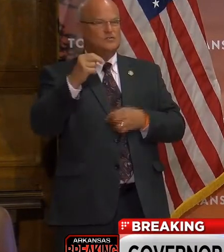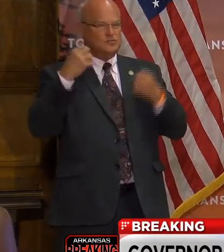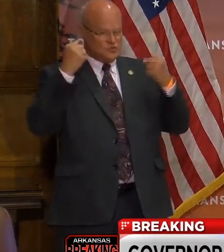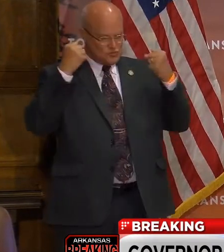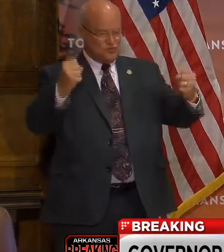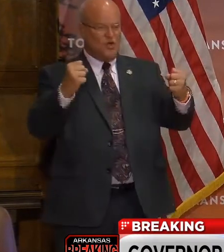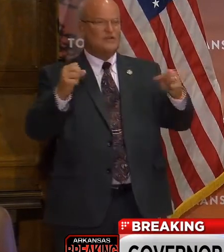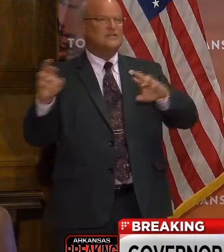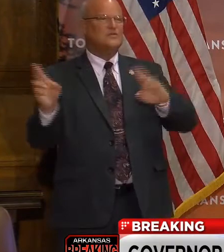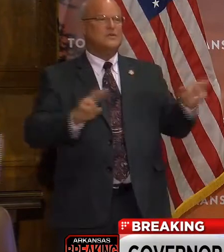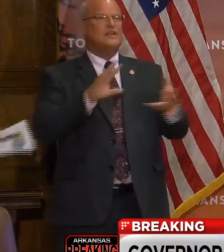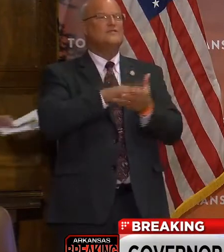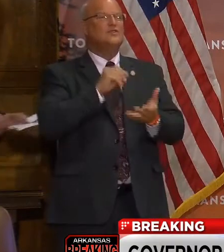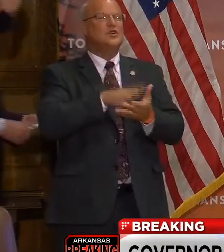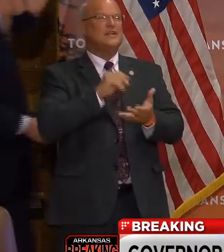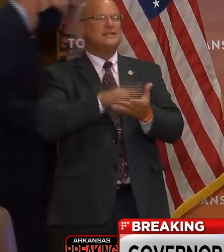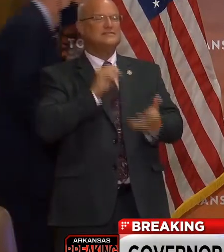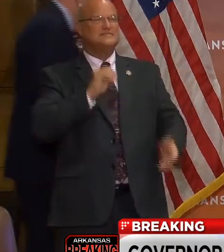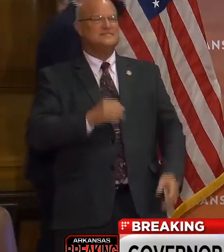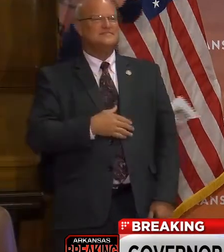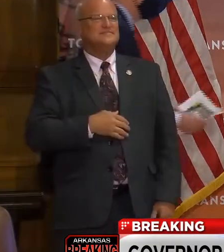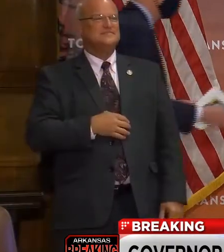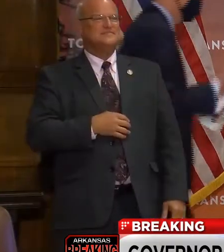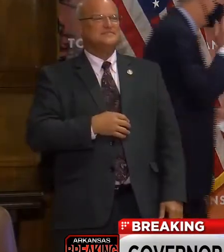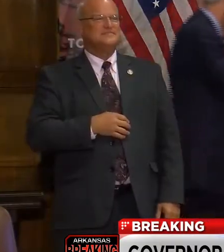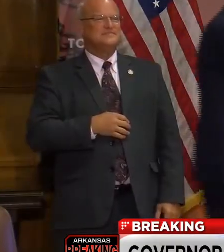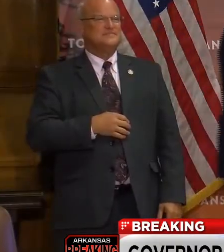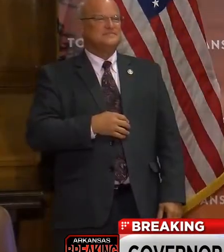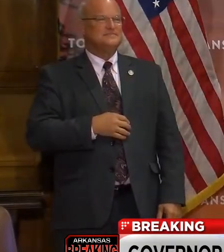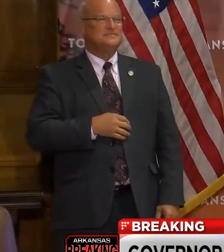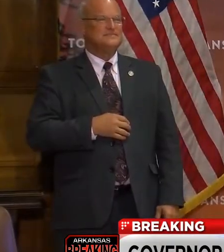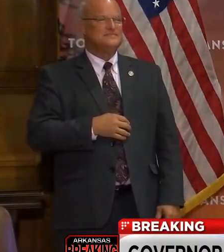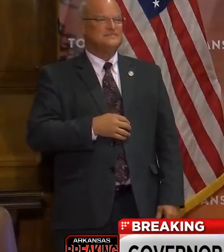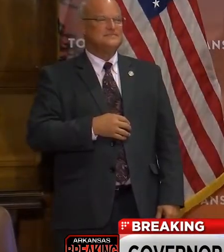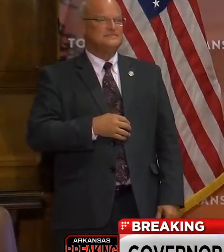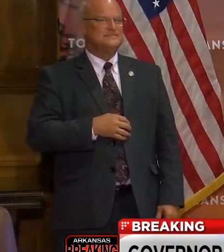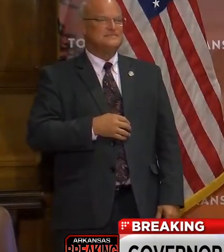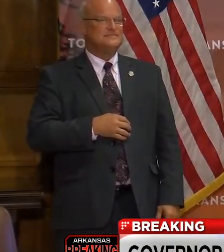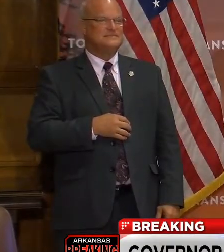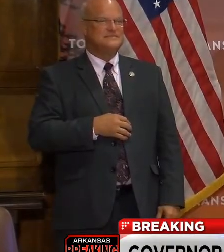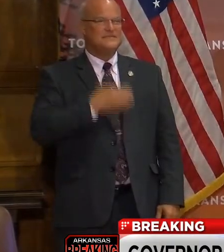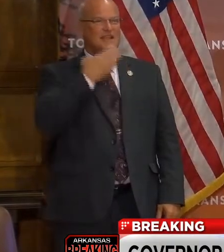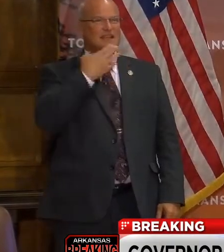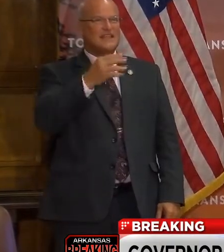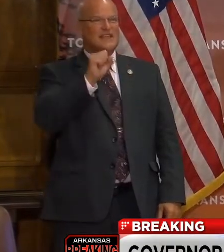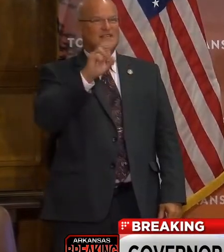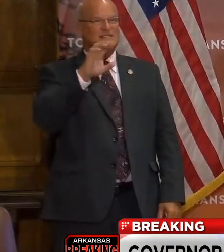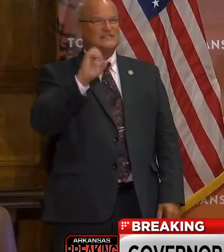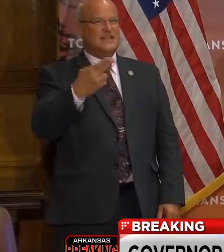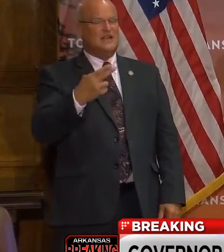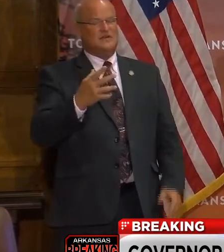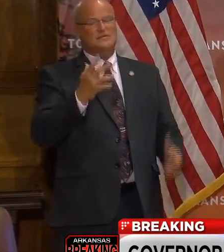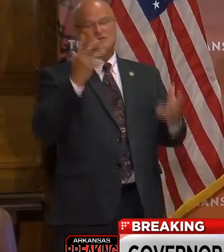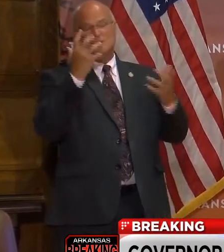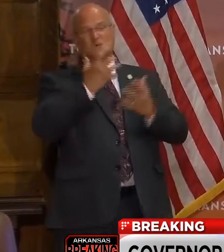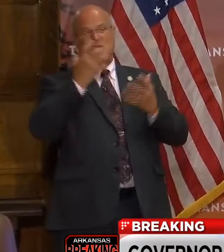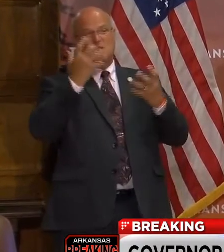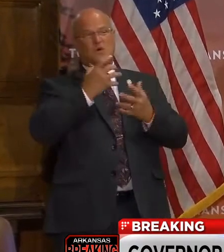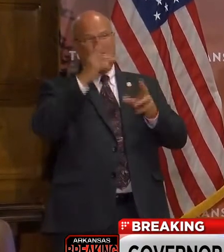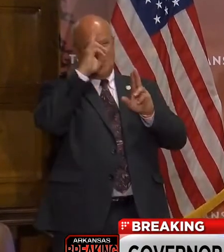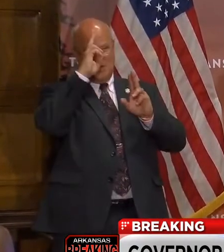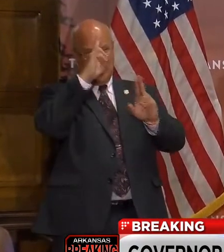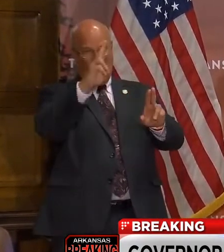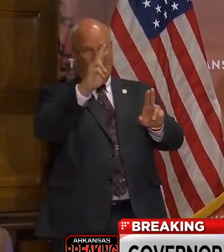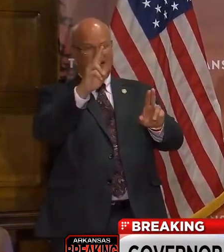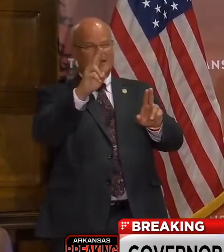for learning. Thank you, Sarah. What a honest